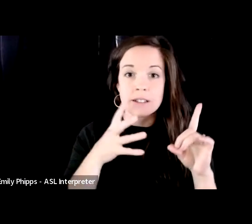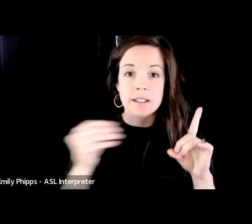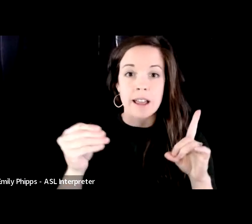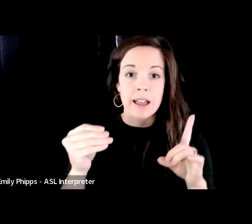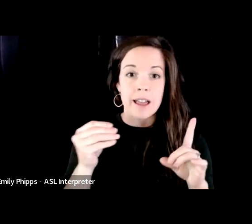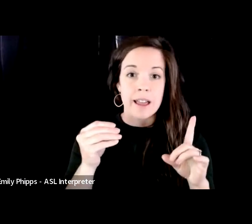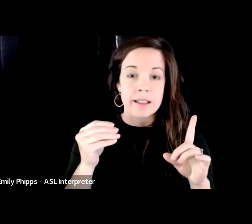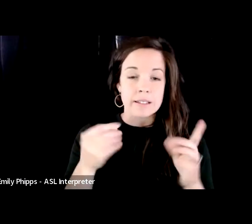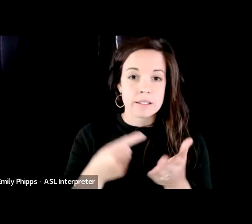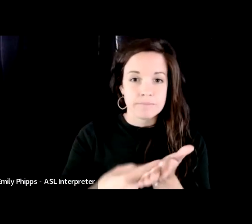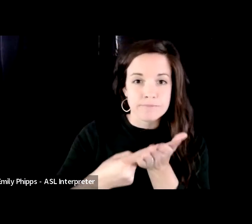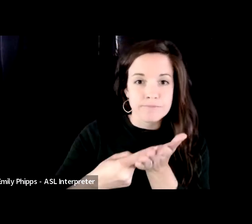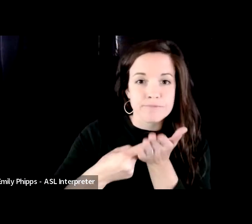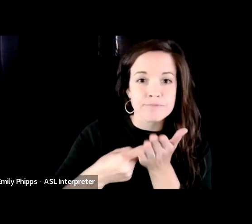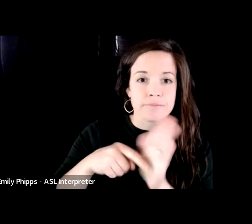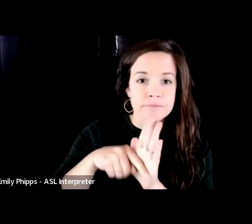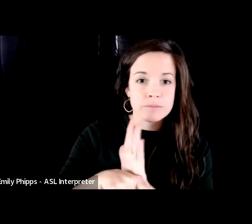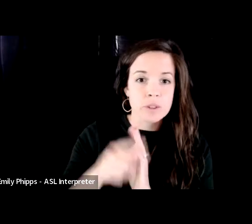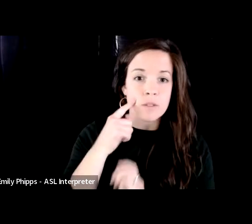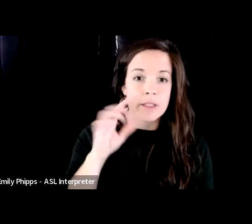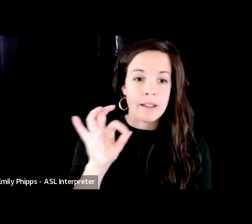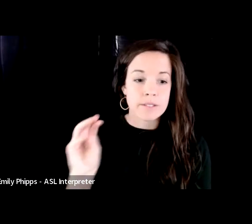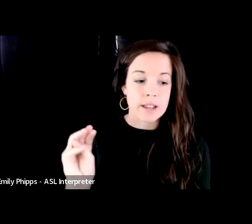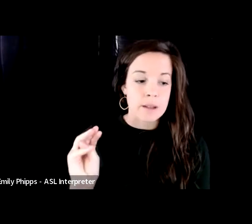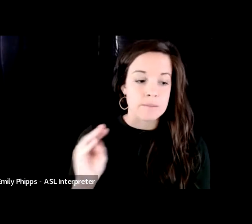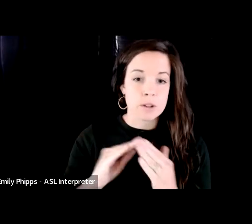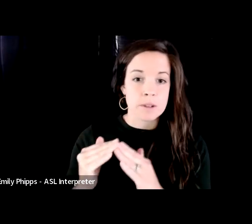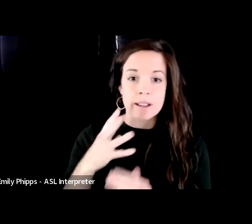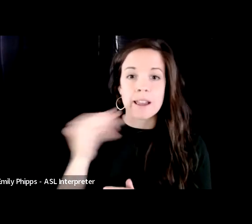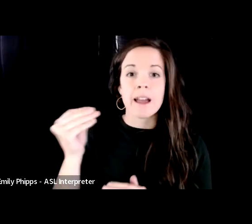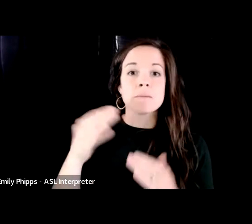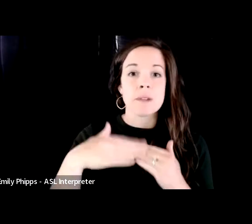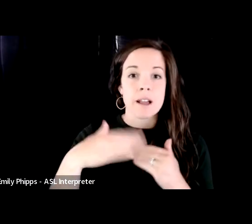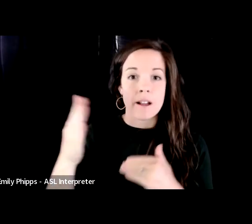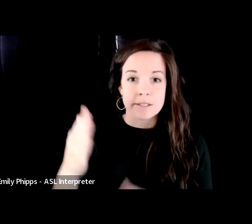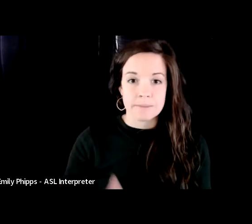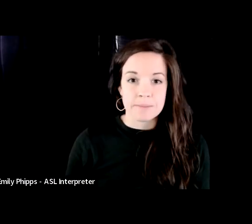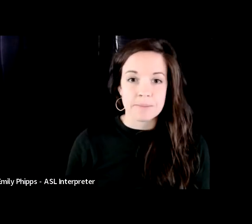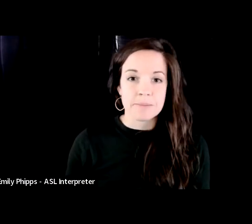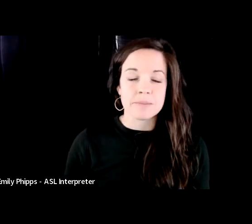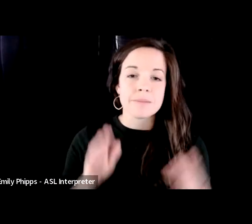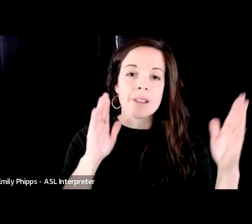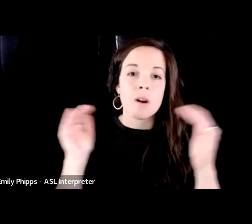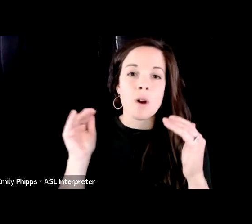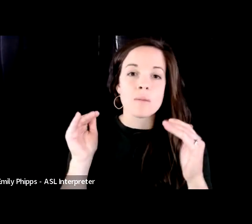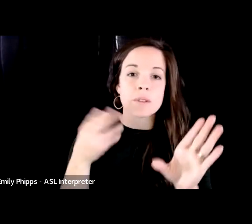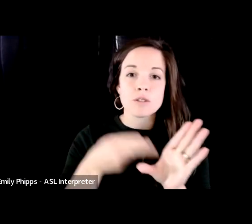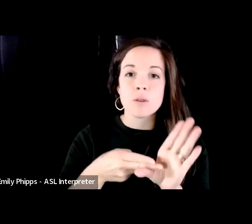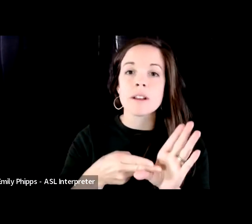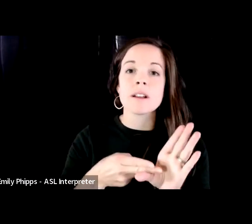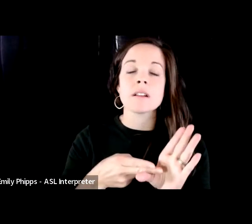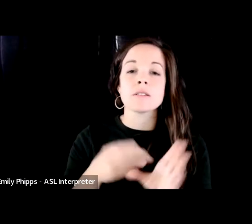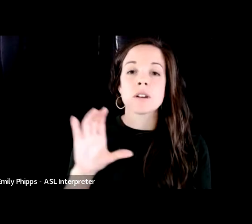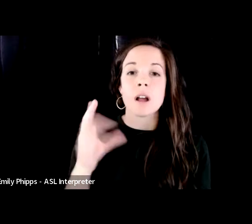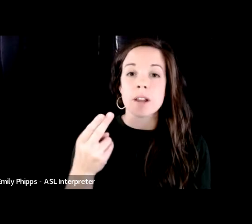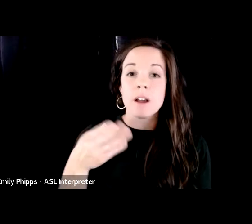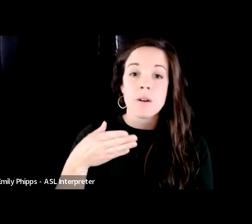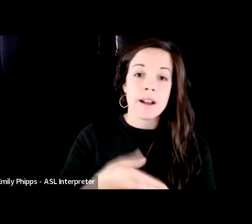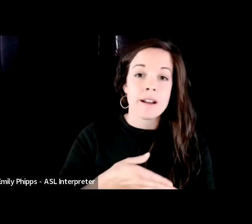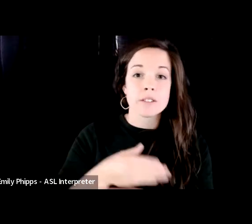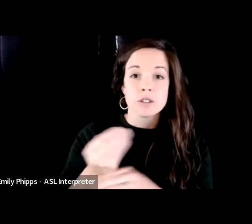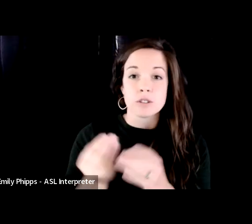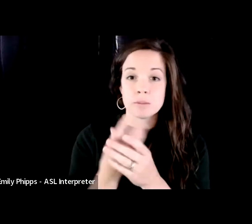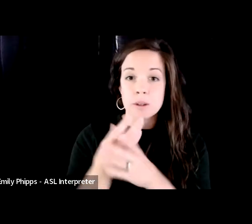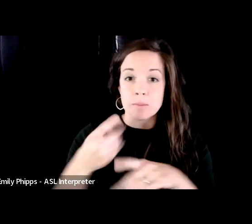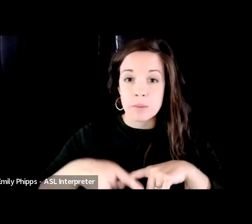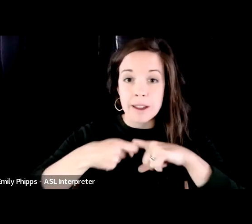compelling discussion for the FNM community and beyond. We hope you'll join us during the Common Hour after spring break, which is our